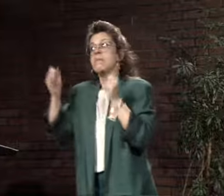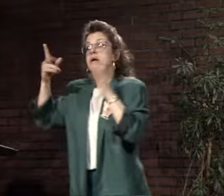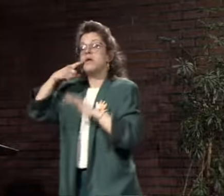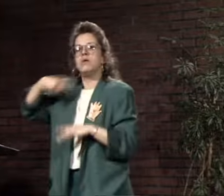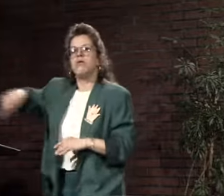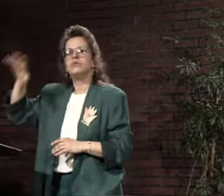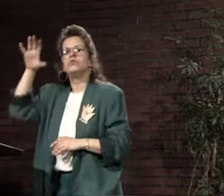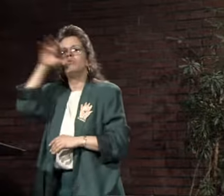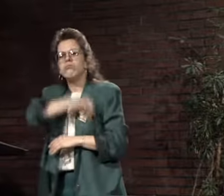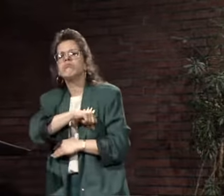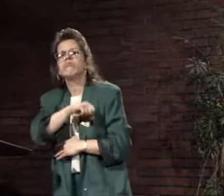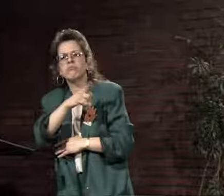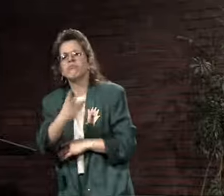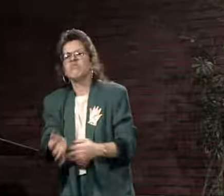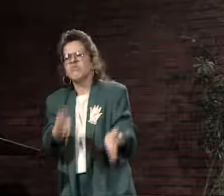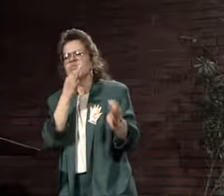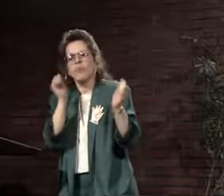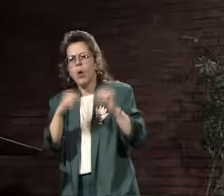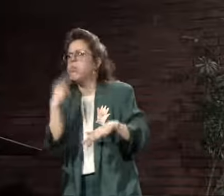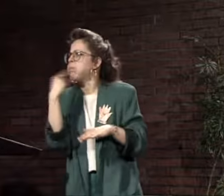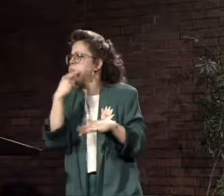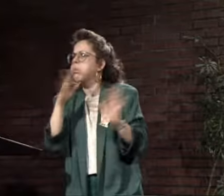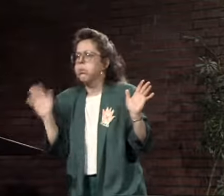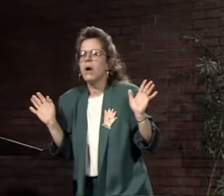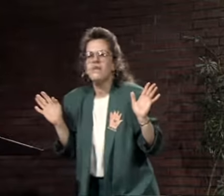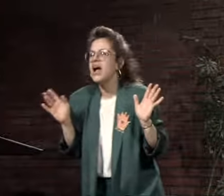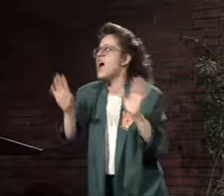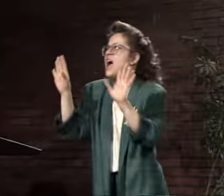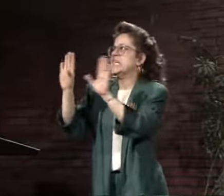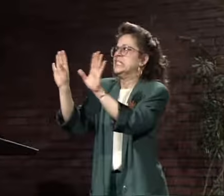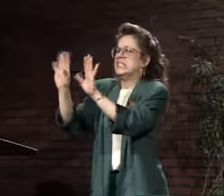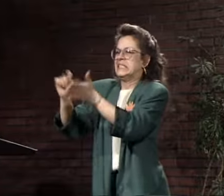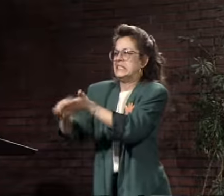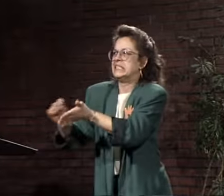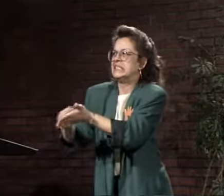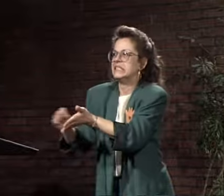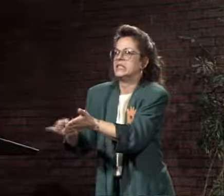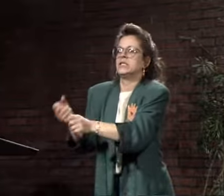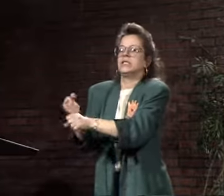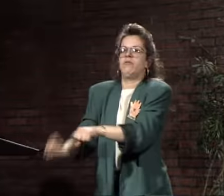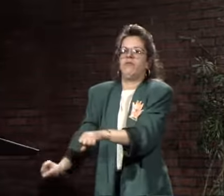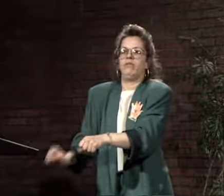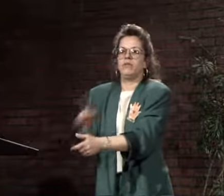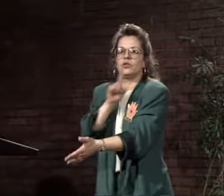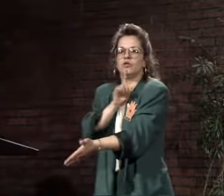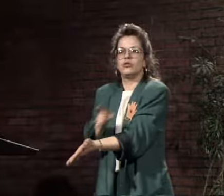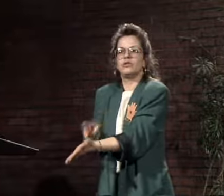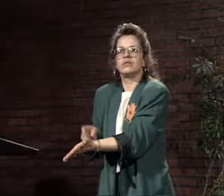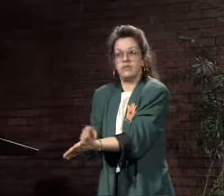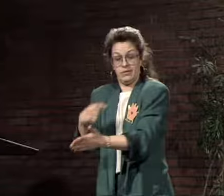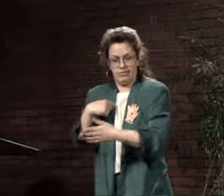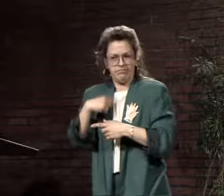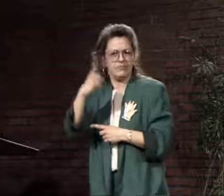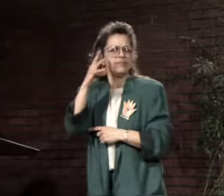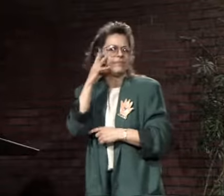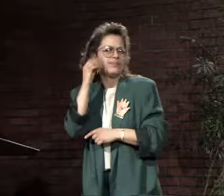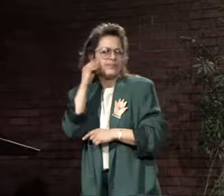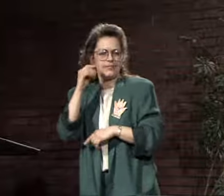tough. But many people assume that deaf people are expert lip readers. But